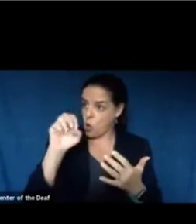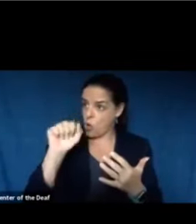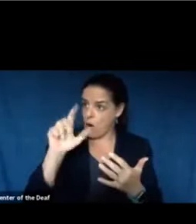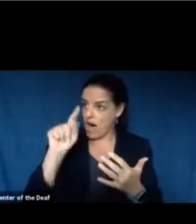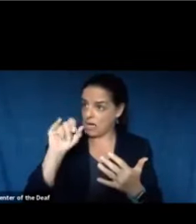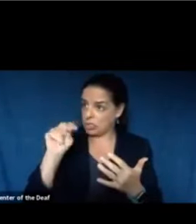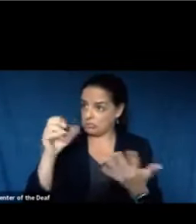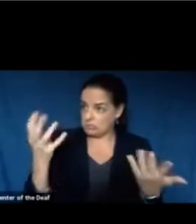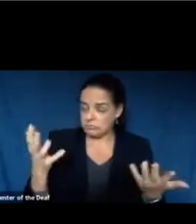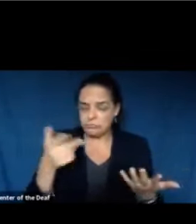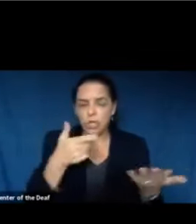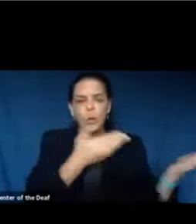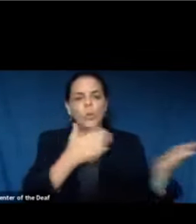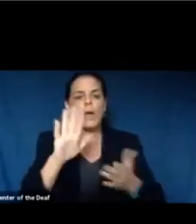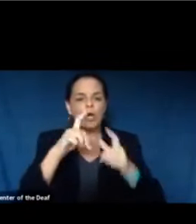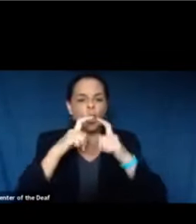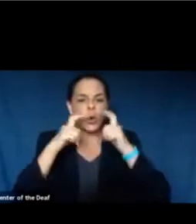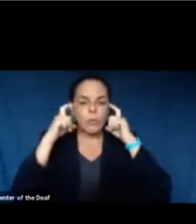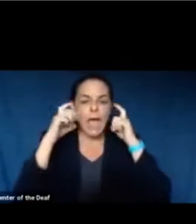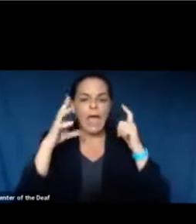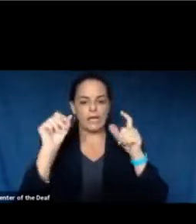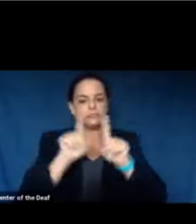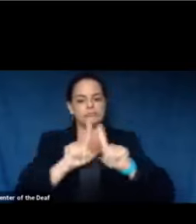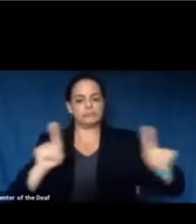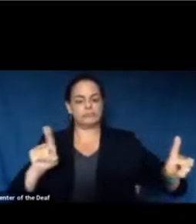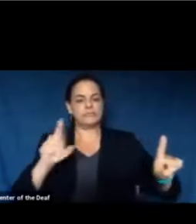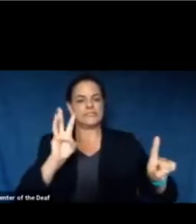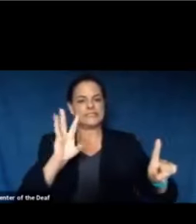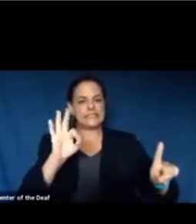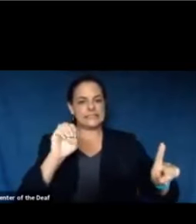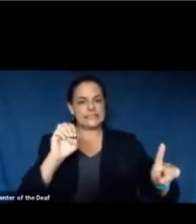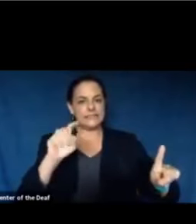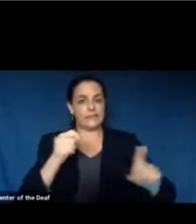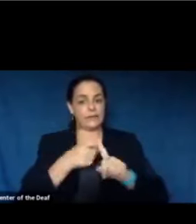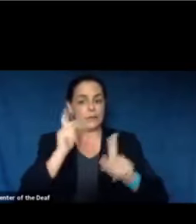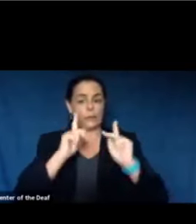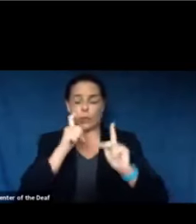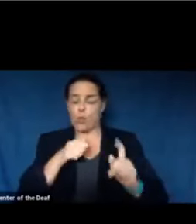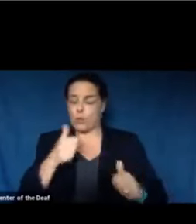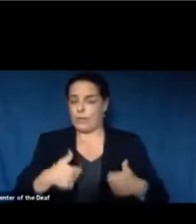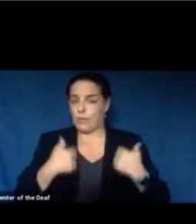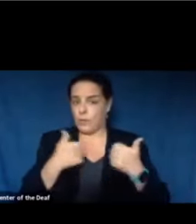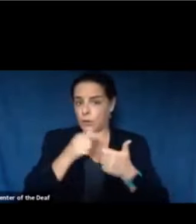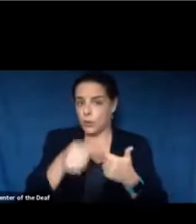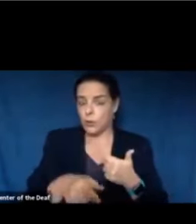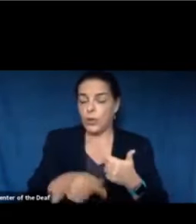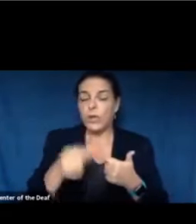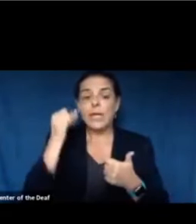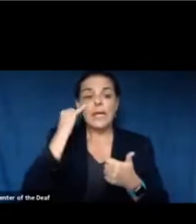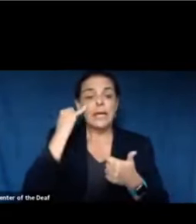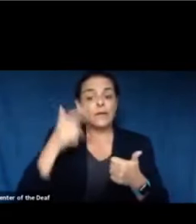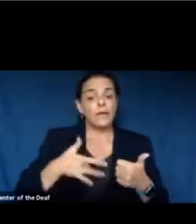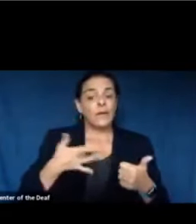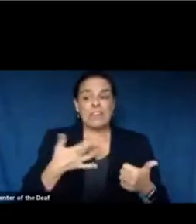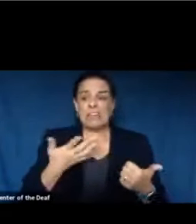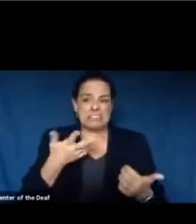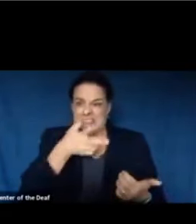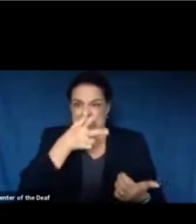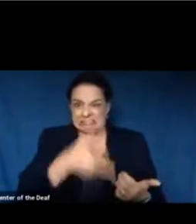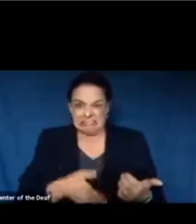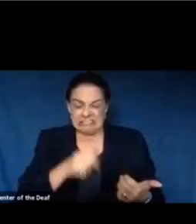6 feet away from those who are not in your household. And of course, if you aren't feeling well or have been told to quarantine, please stay